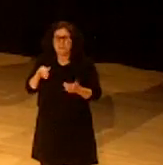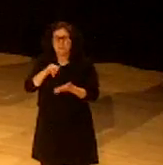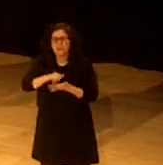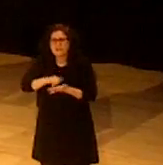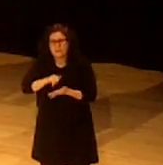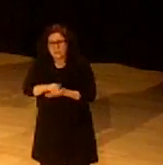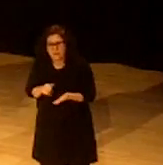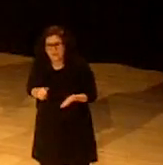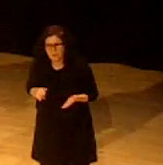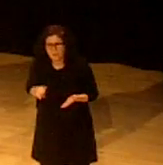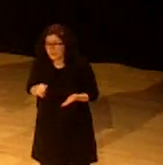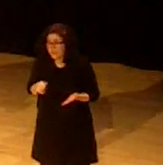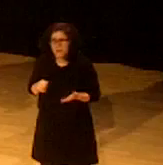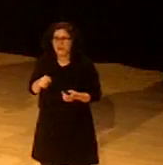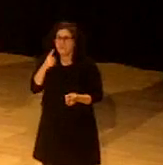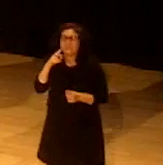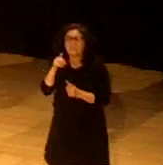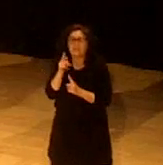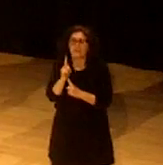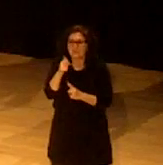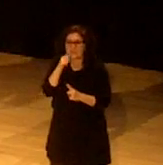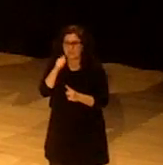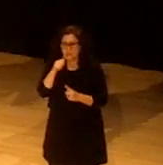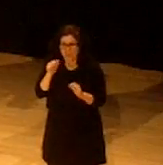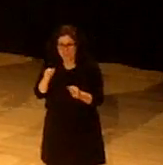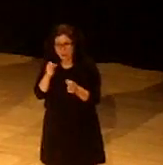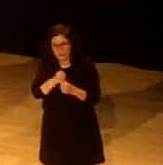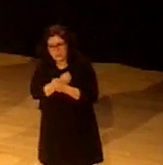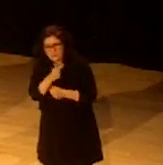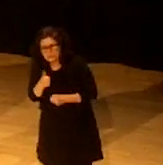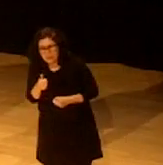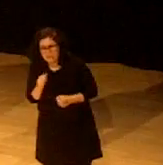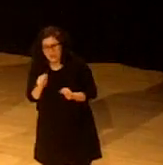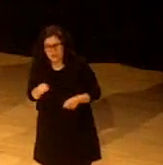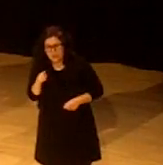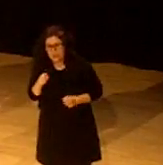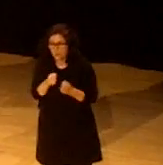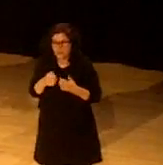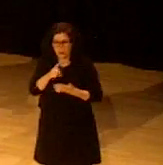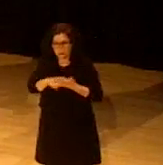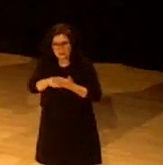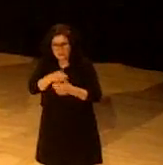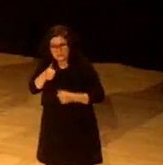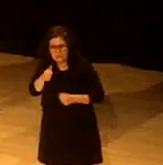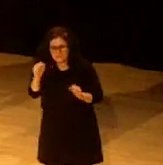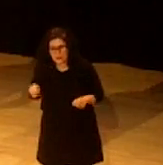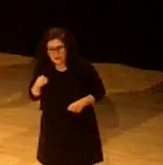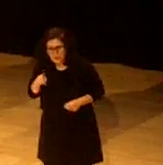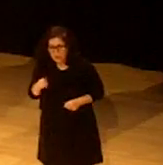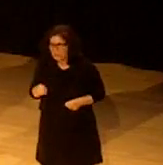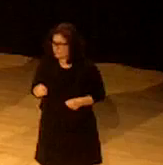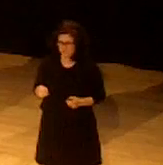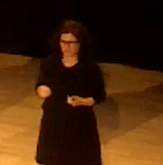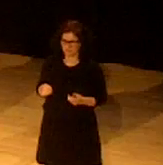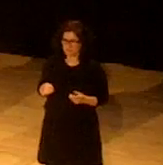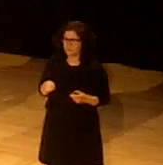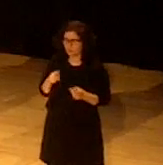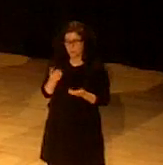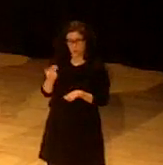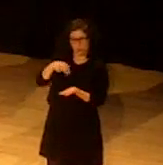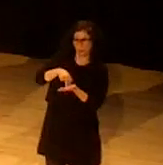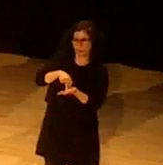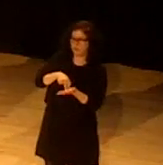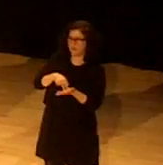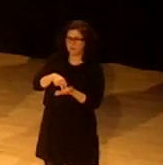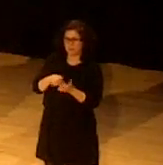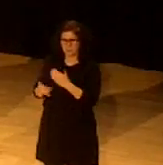liking yourself for 10 minutes in a non-prejudiced, non-judgmental way, where you begin the day going, you know what, I'm not a fucking asshole, I'm